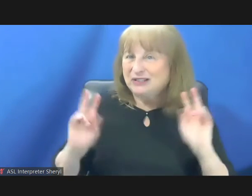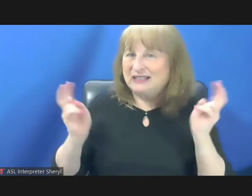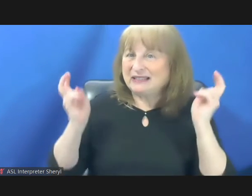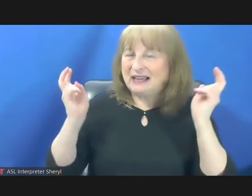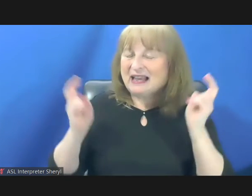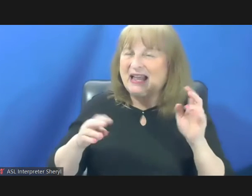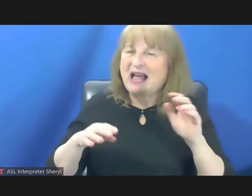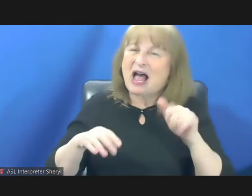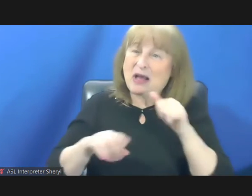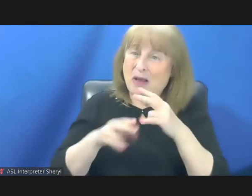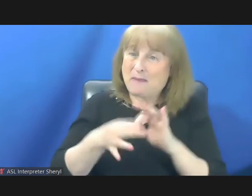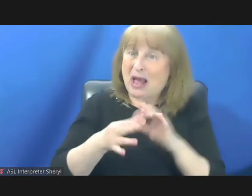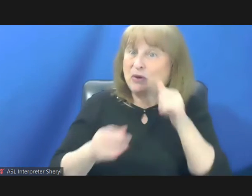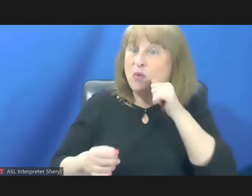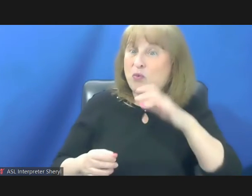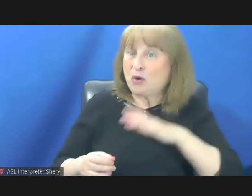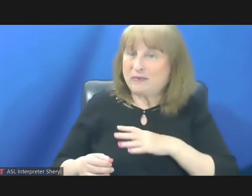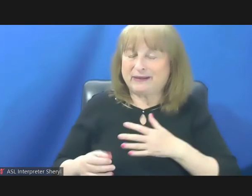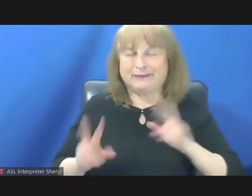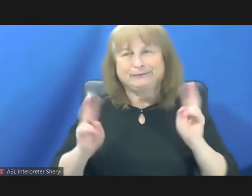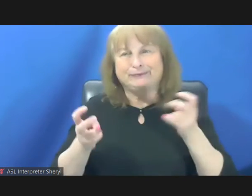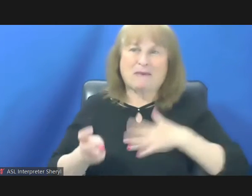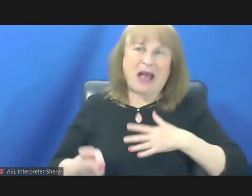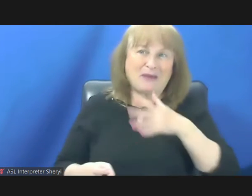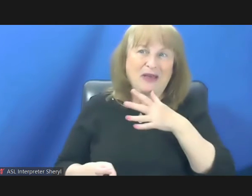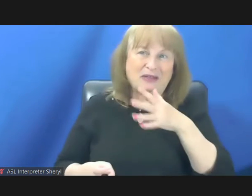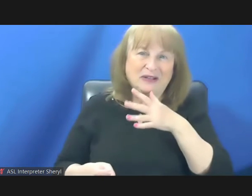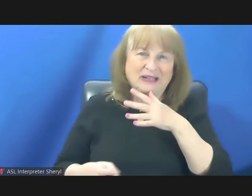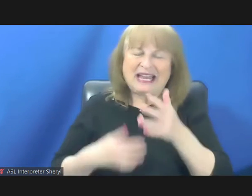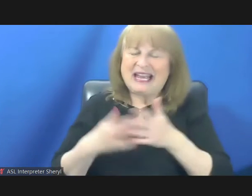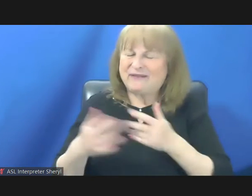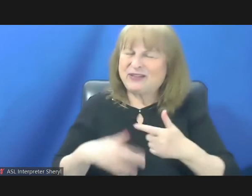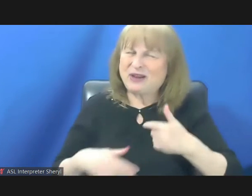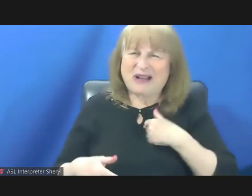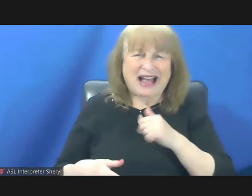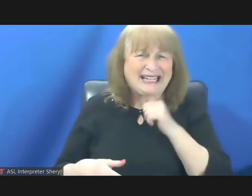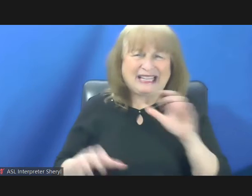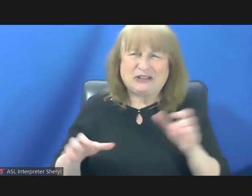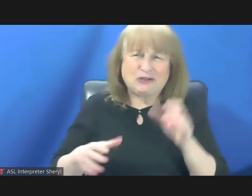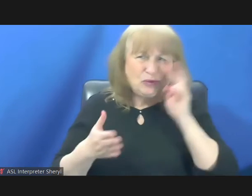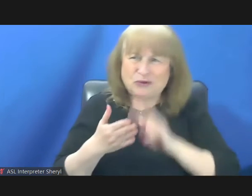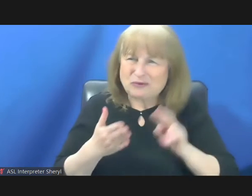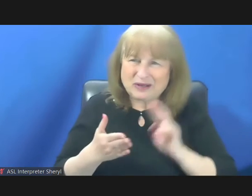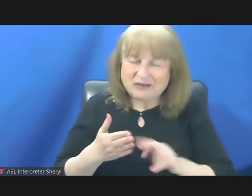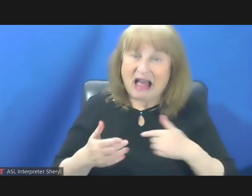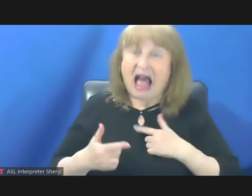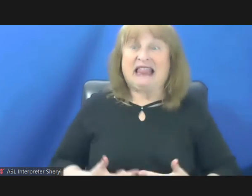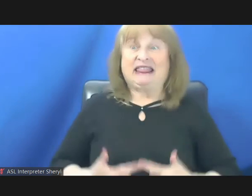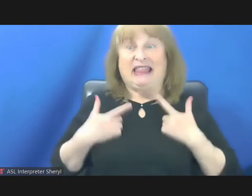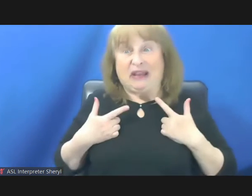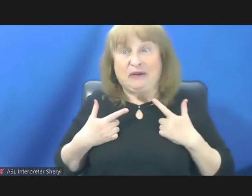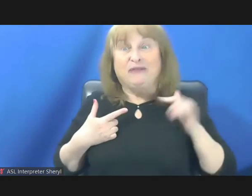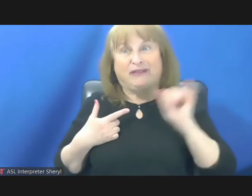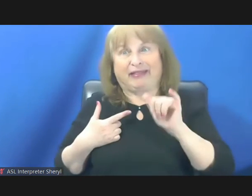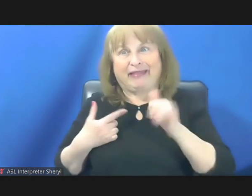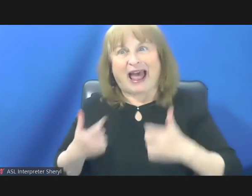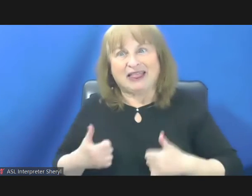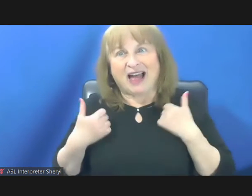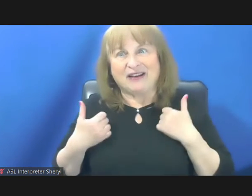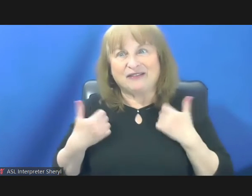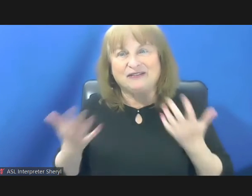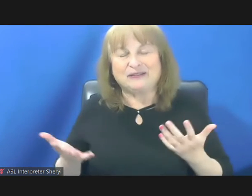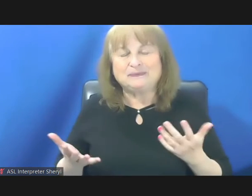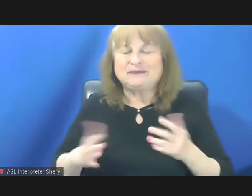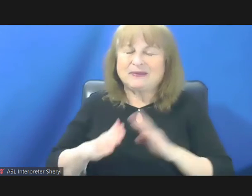about a woman, about my mother. And so even though I didn't do the research, I lived that life. And so it's basically